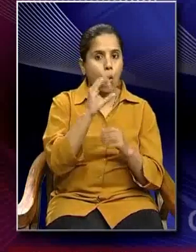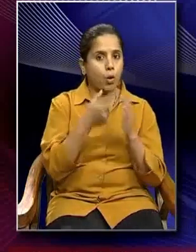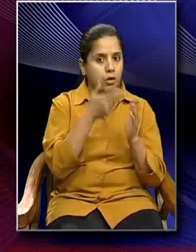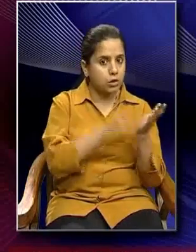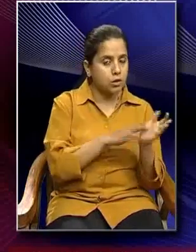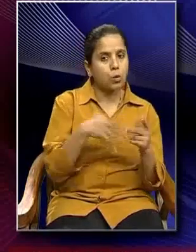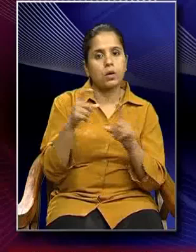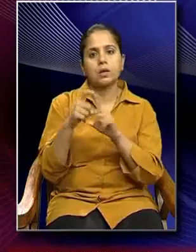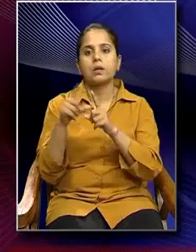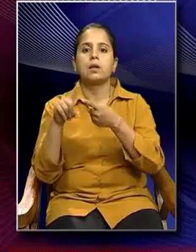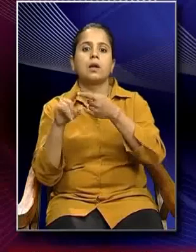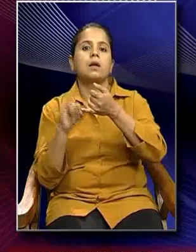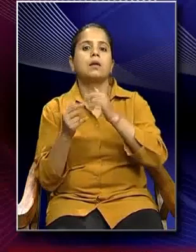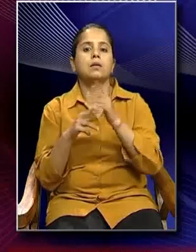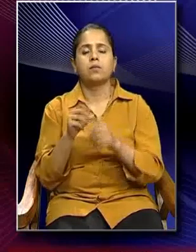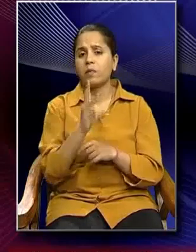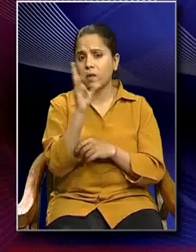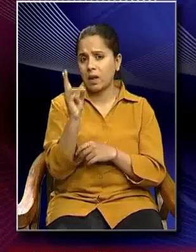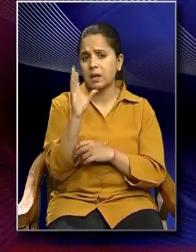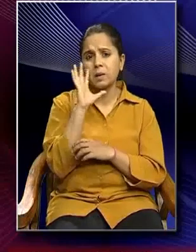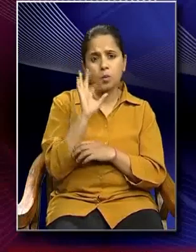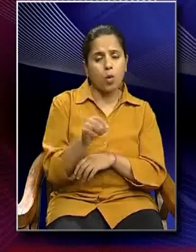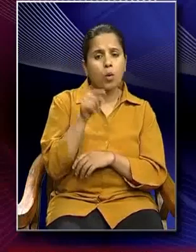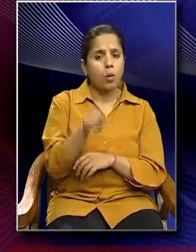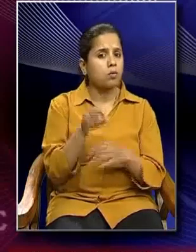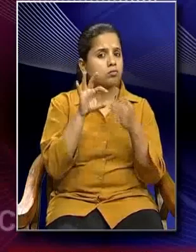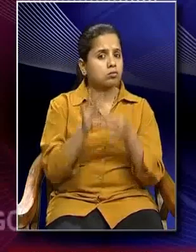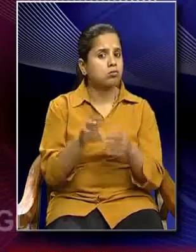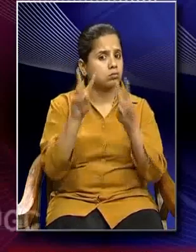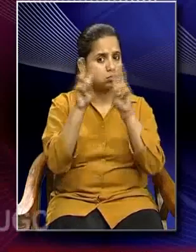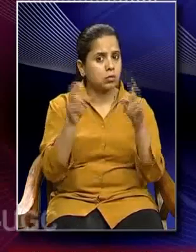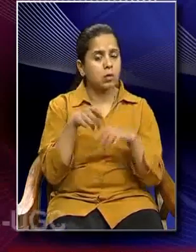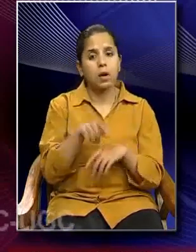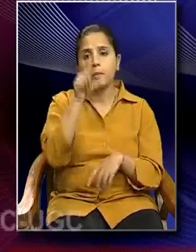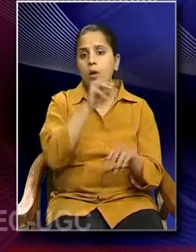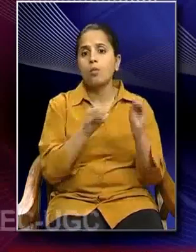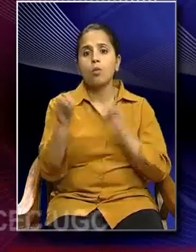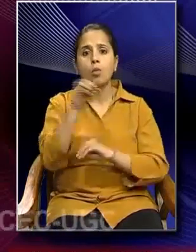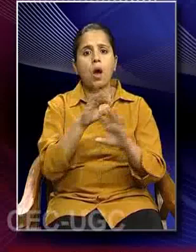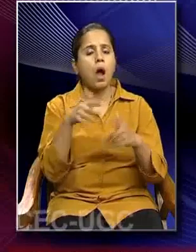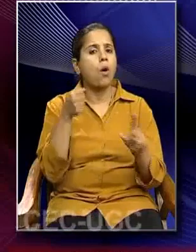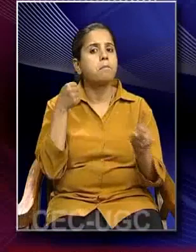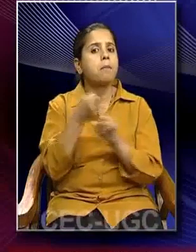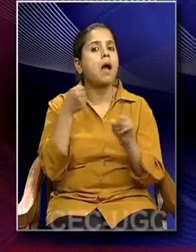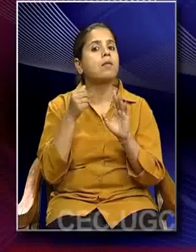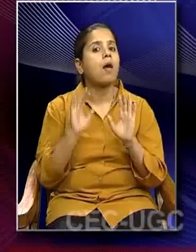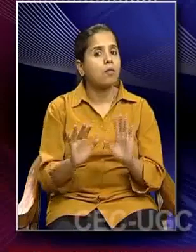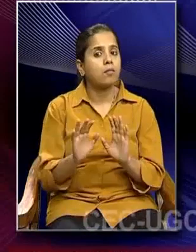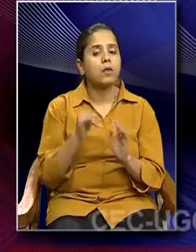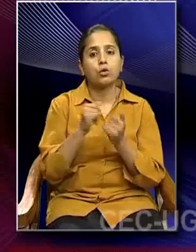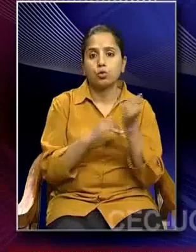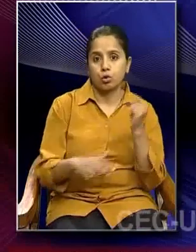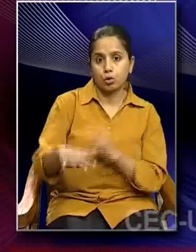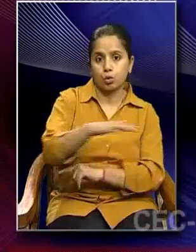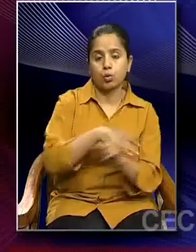destination. And of course, third important issue here is that how the migration is impacting social